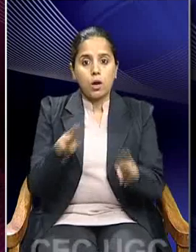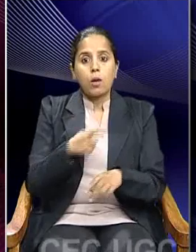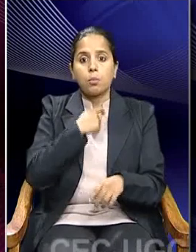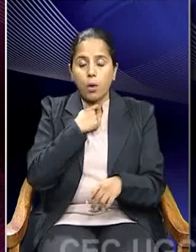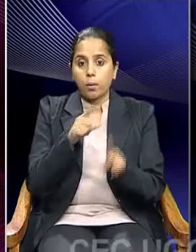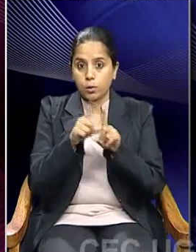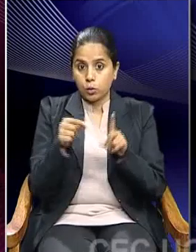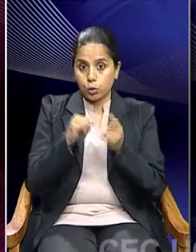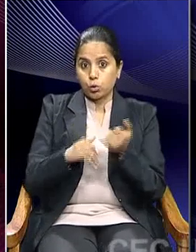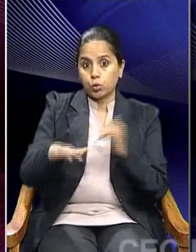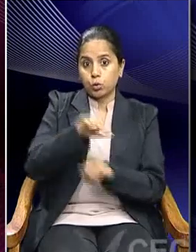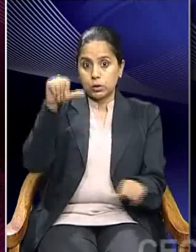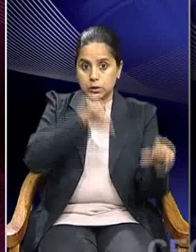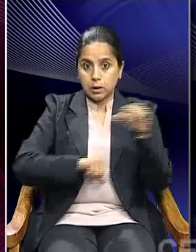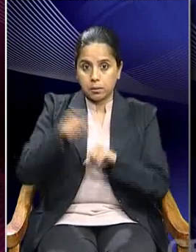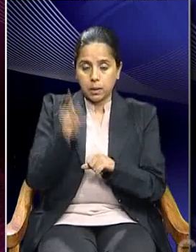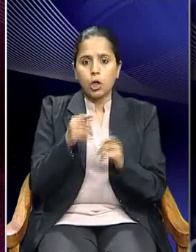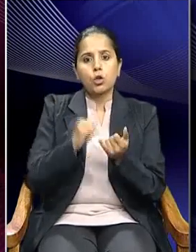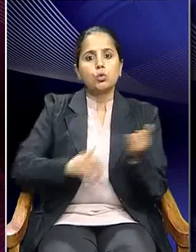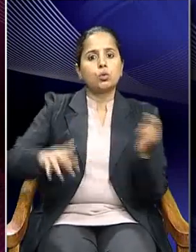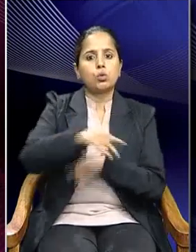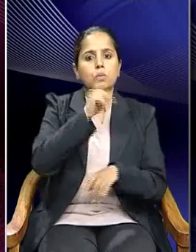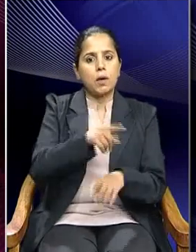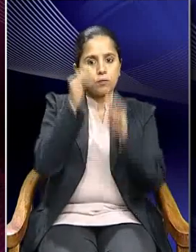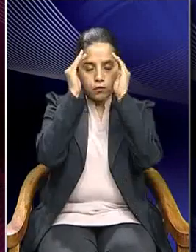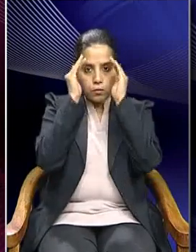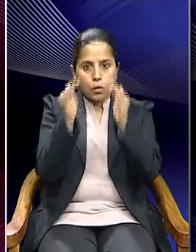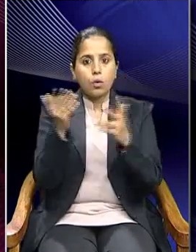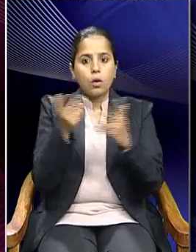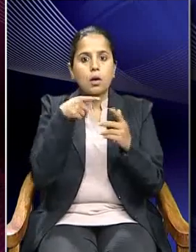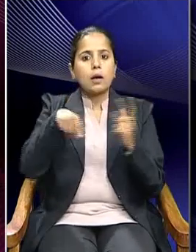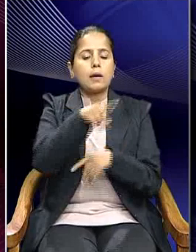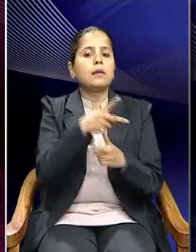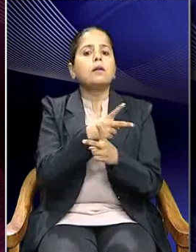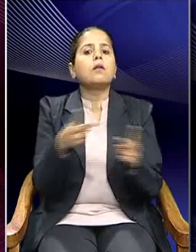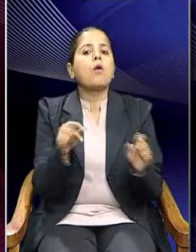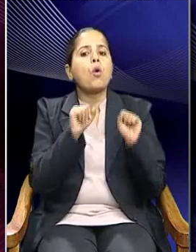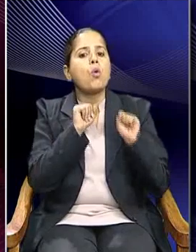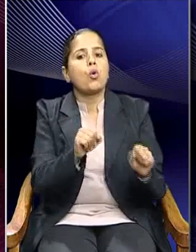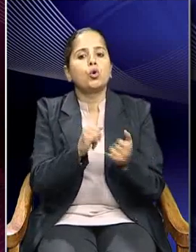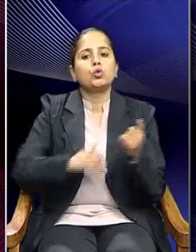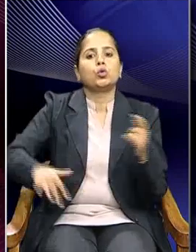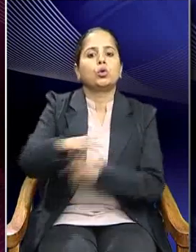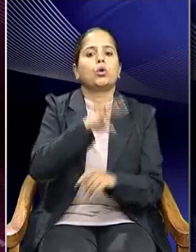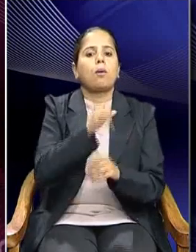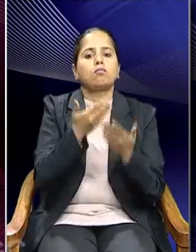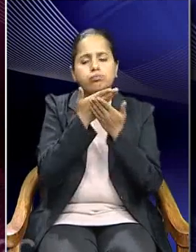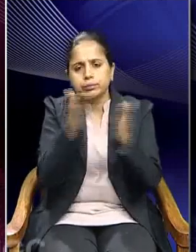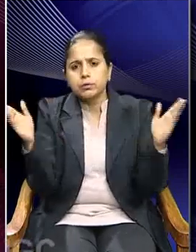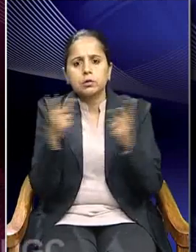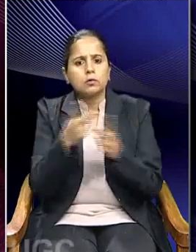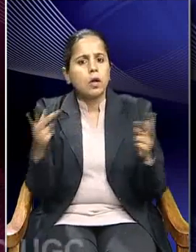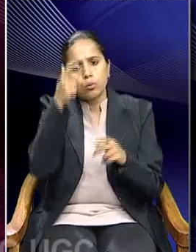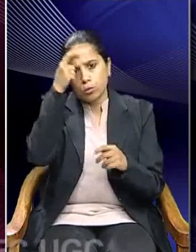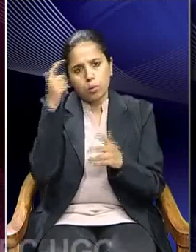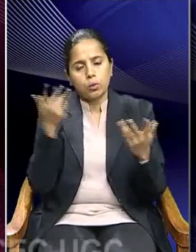social science, sociologists had to focus on substantial society-wide problems